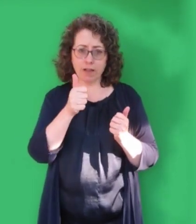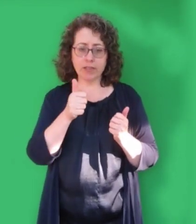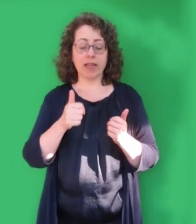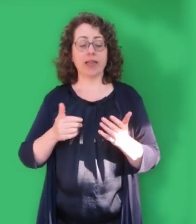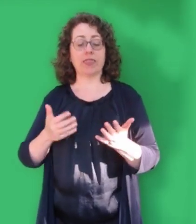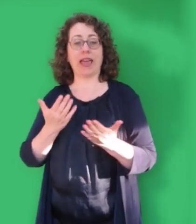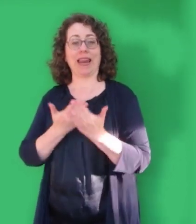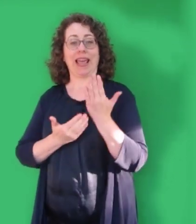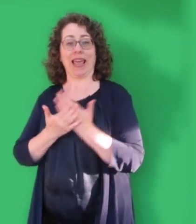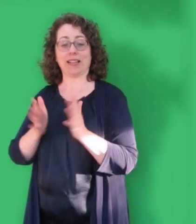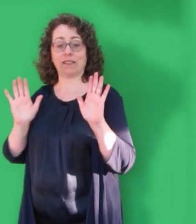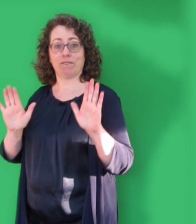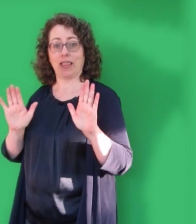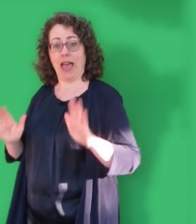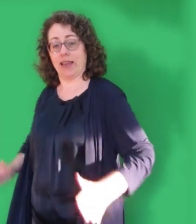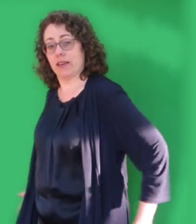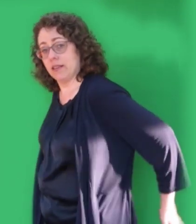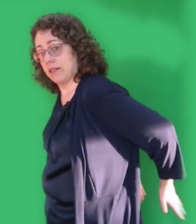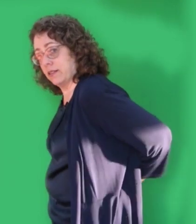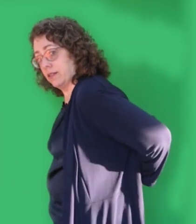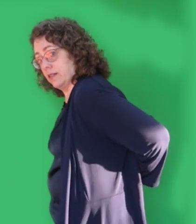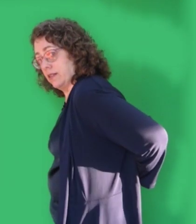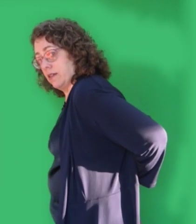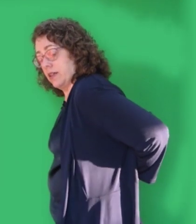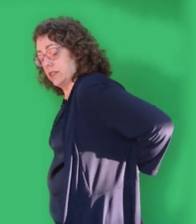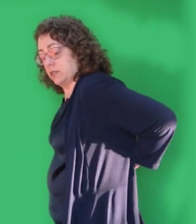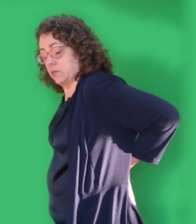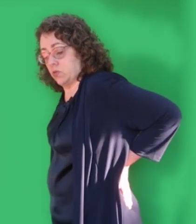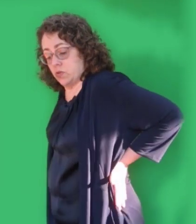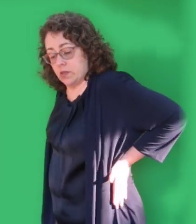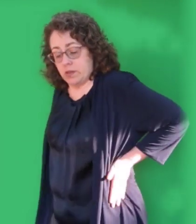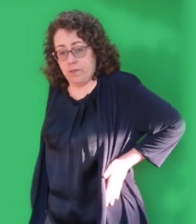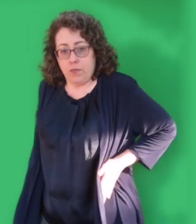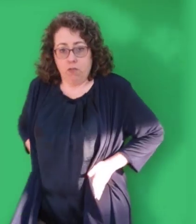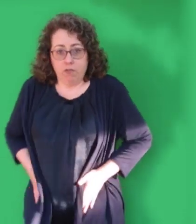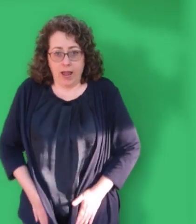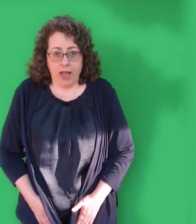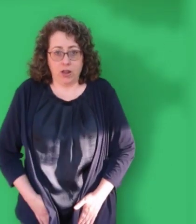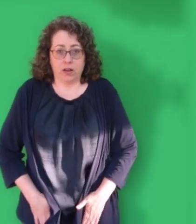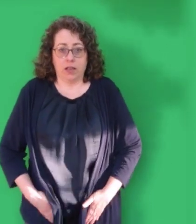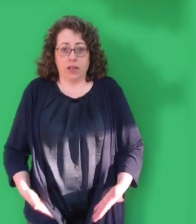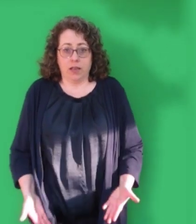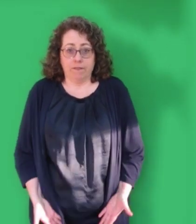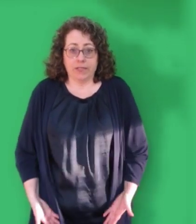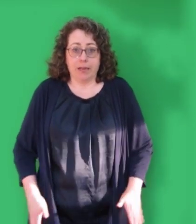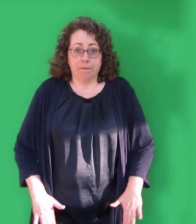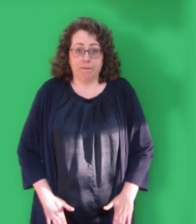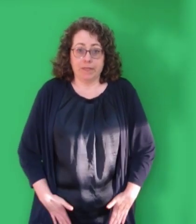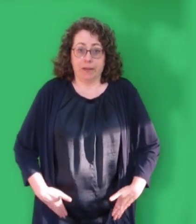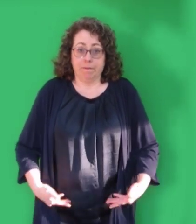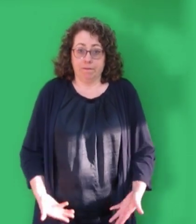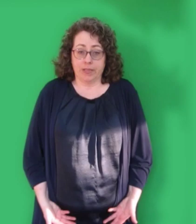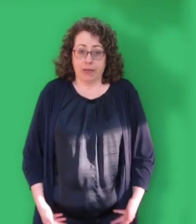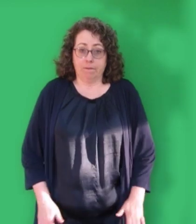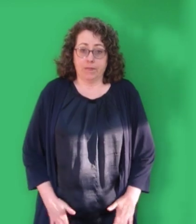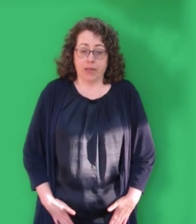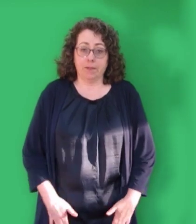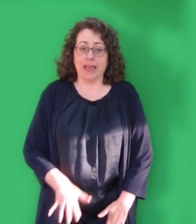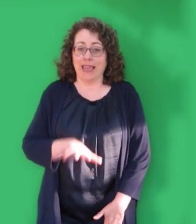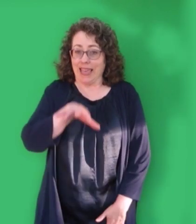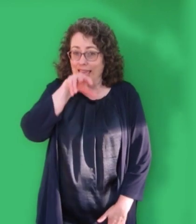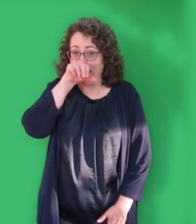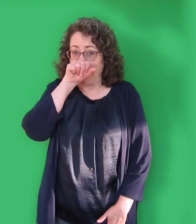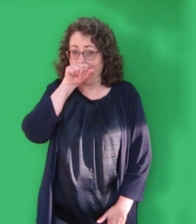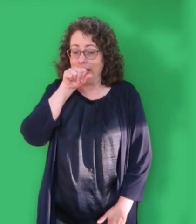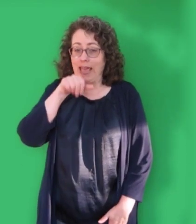Flatten the hands, smooth the hands around the hips. Flip the hands back and forth at the groin line. Inhale,